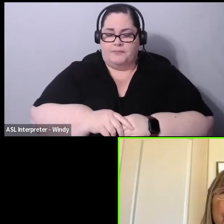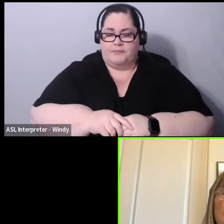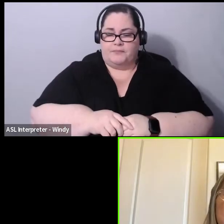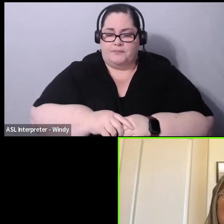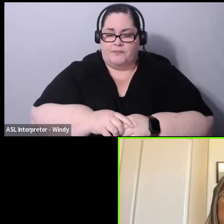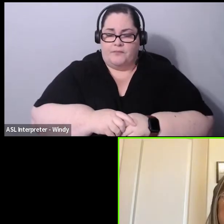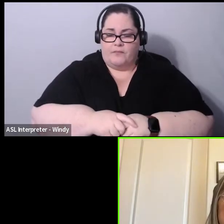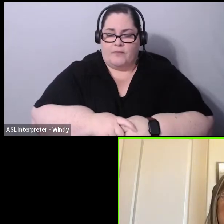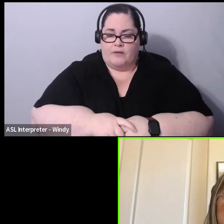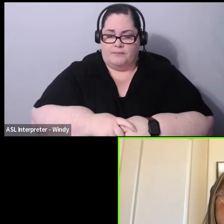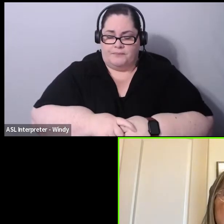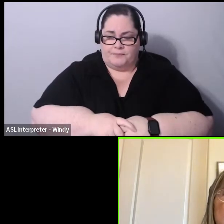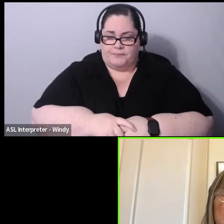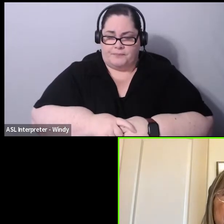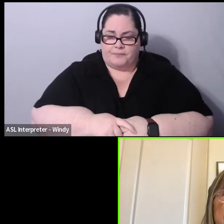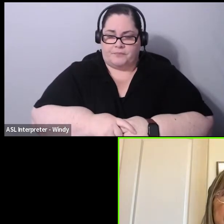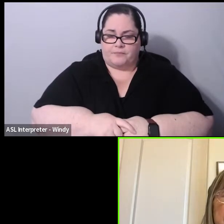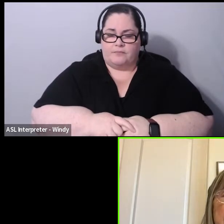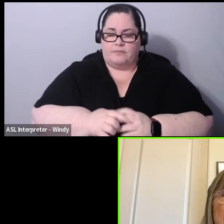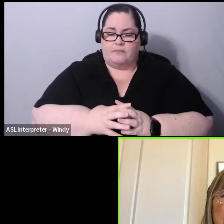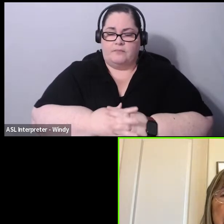have requested